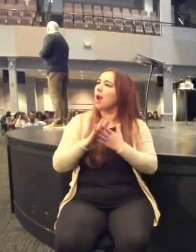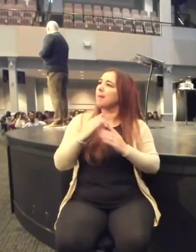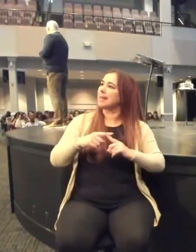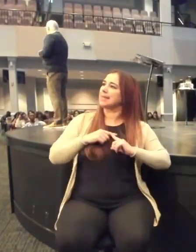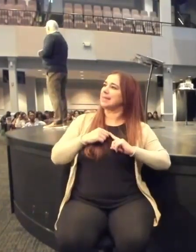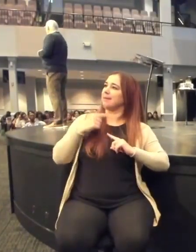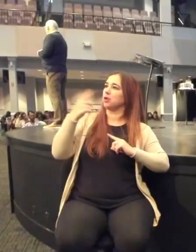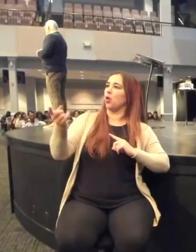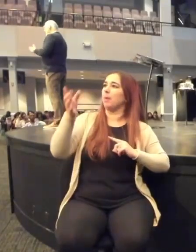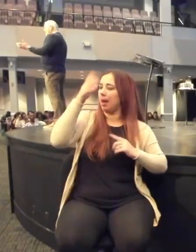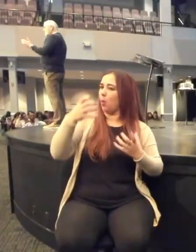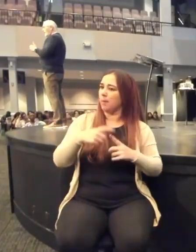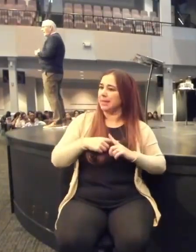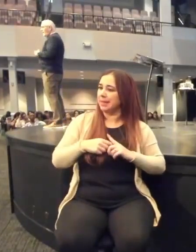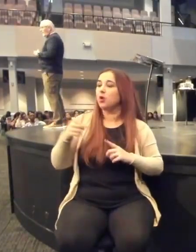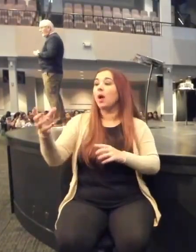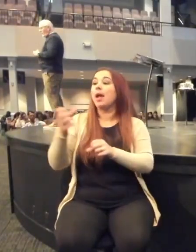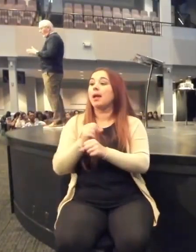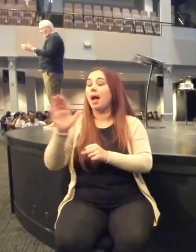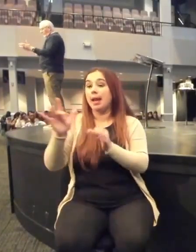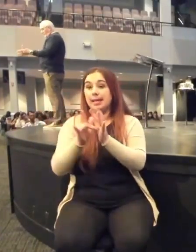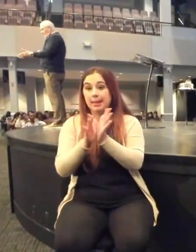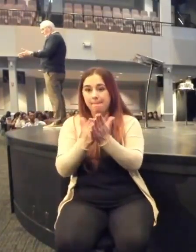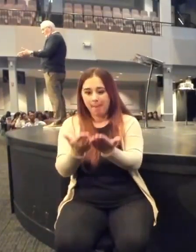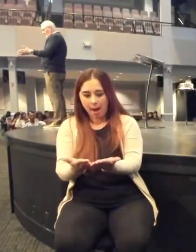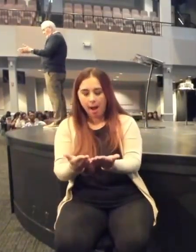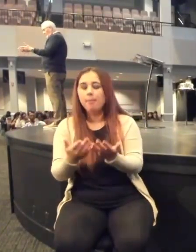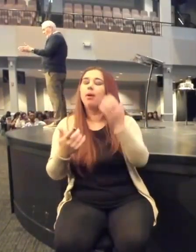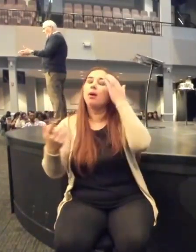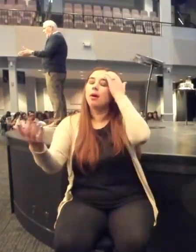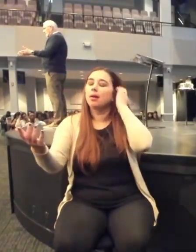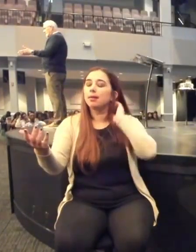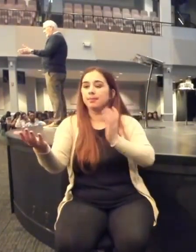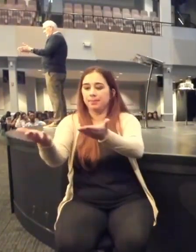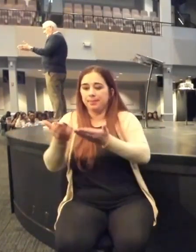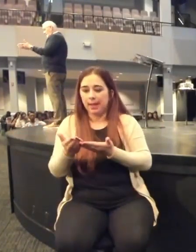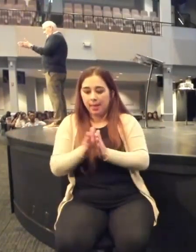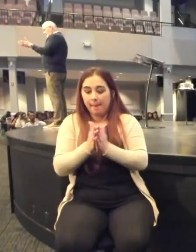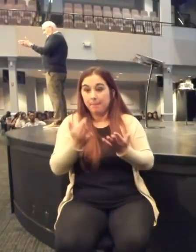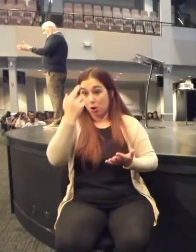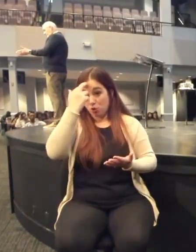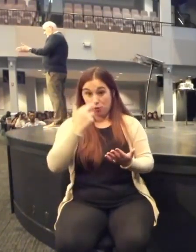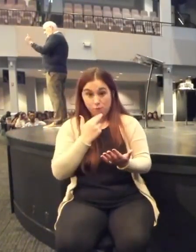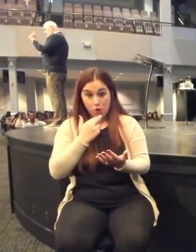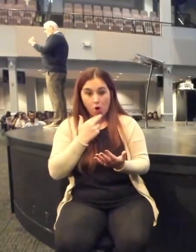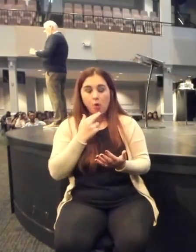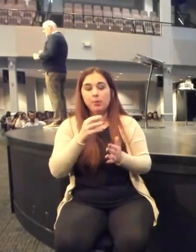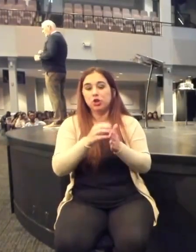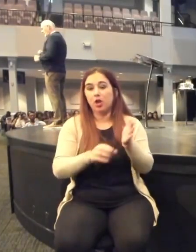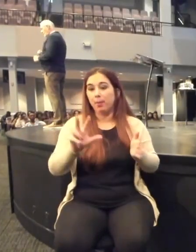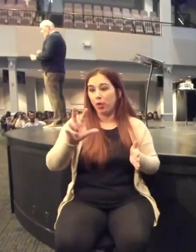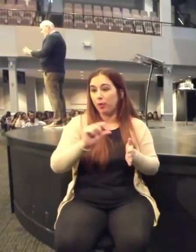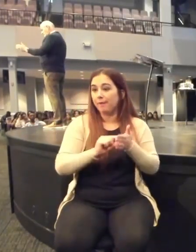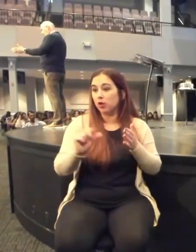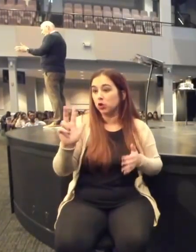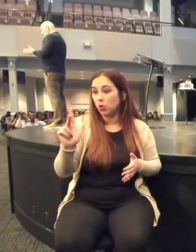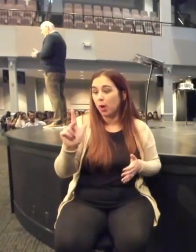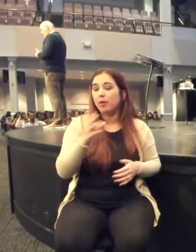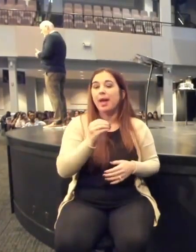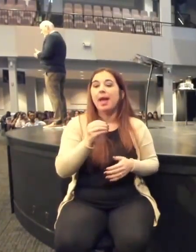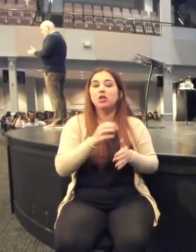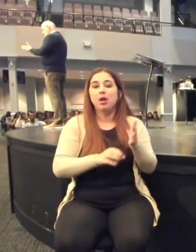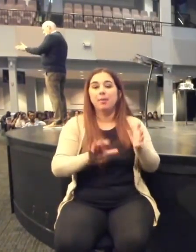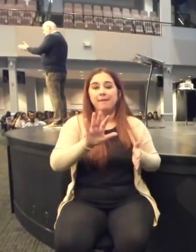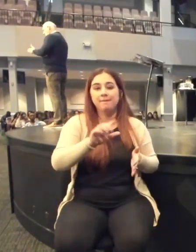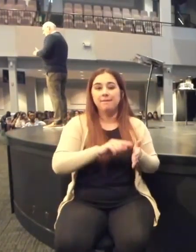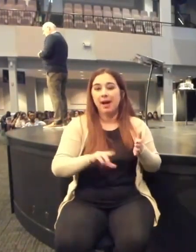saved. And he got his Bible, and he walked me through the book of Romans, and Romans 3:23, and Romans